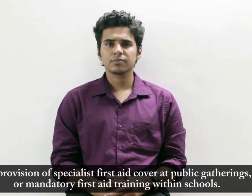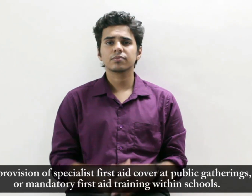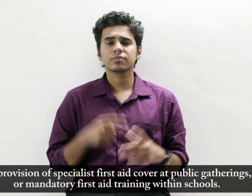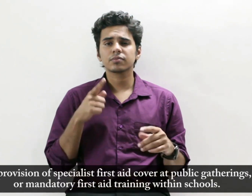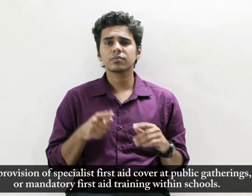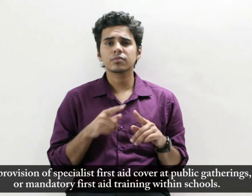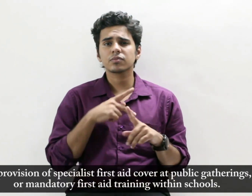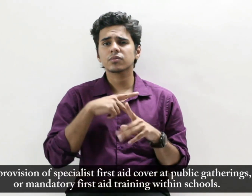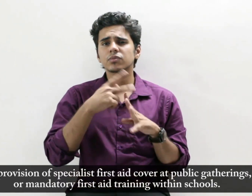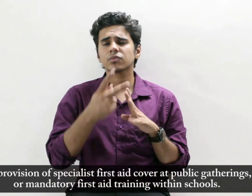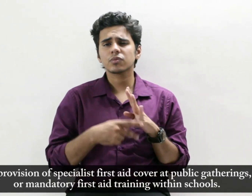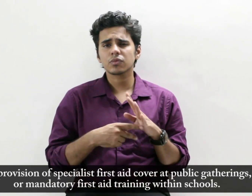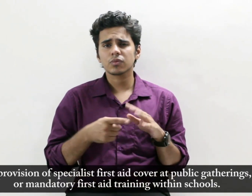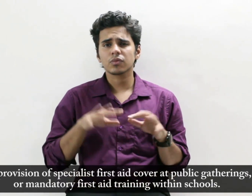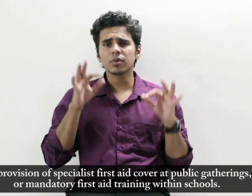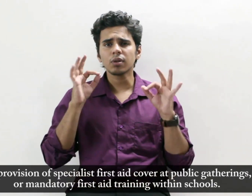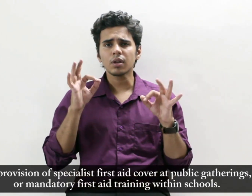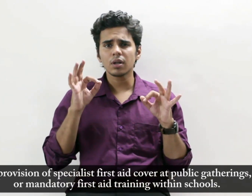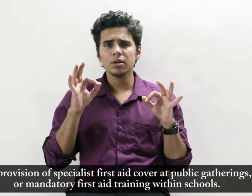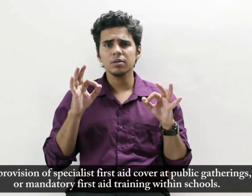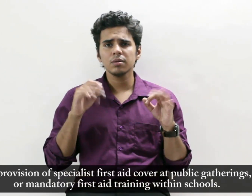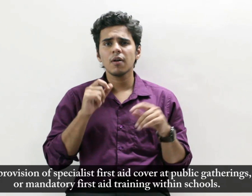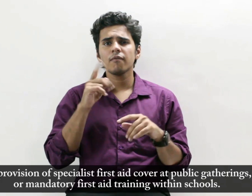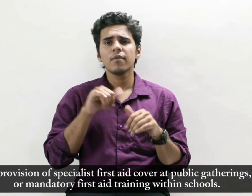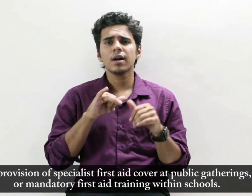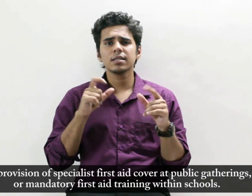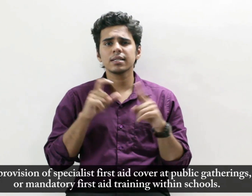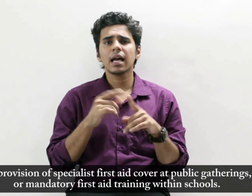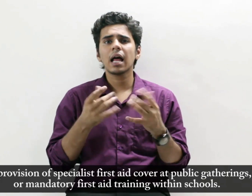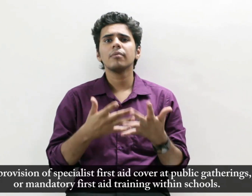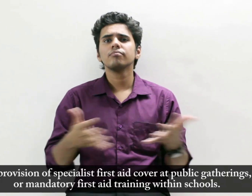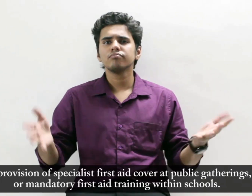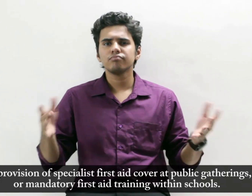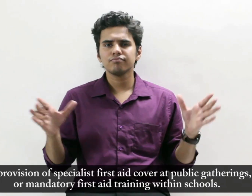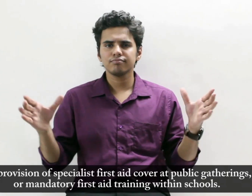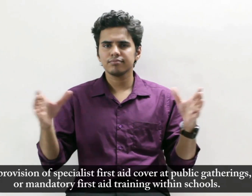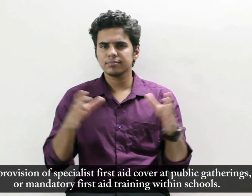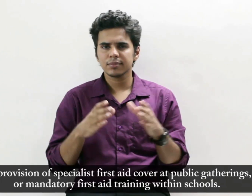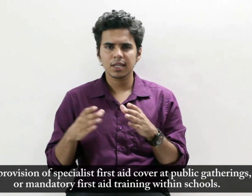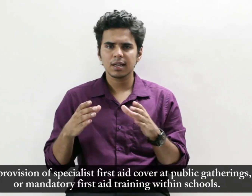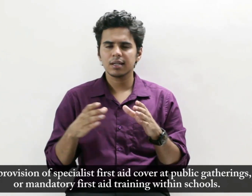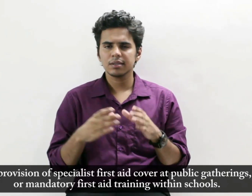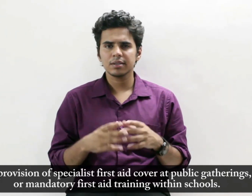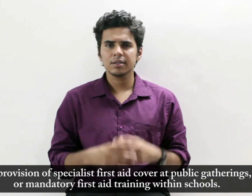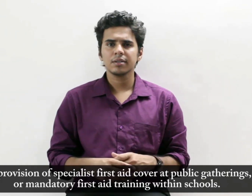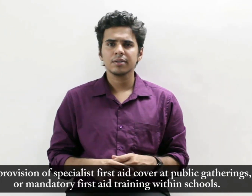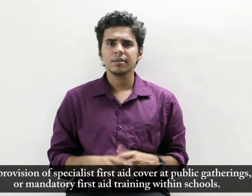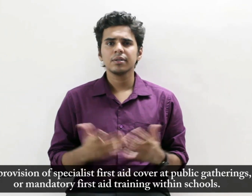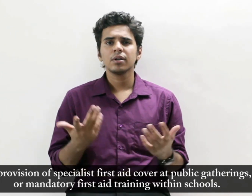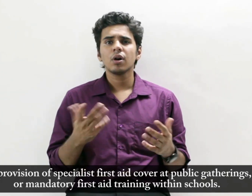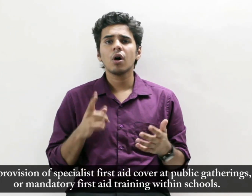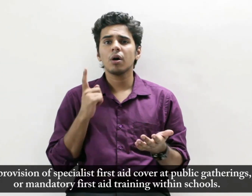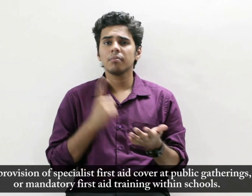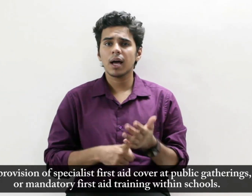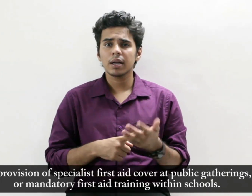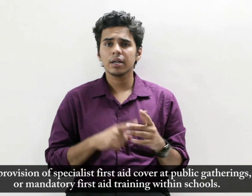The provision of specialist first aid cover at public gatherings or mandatory first aid training within